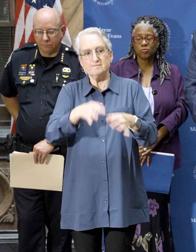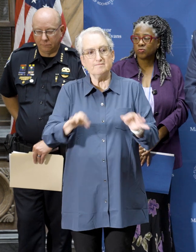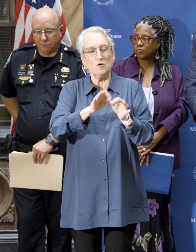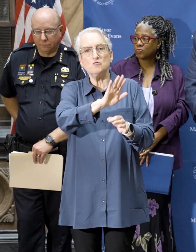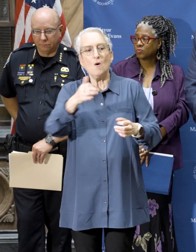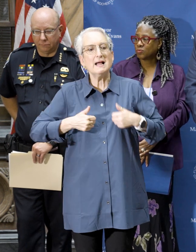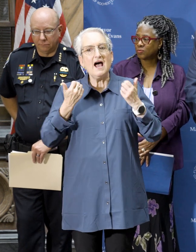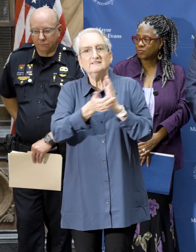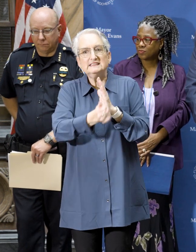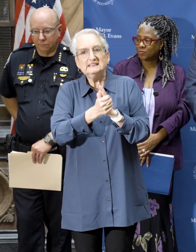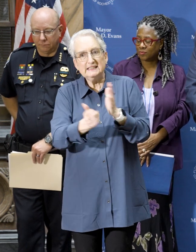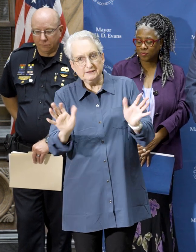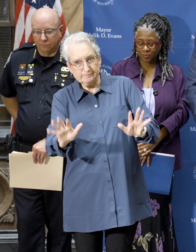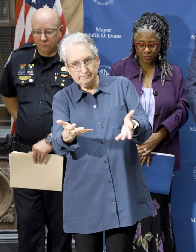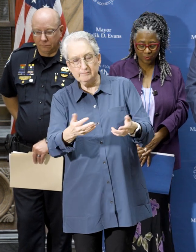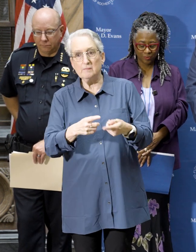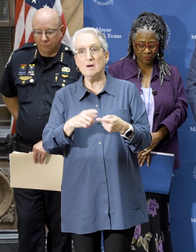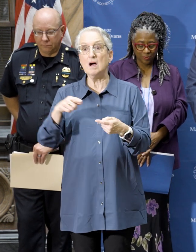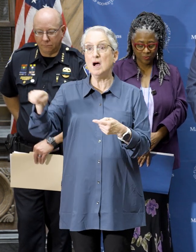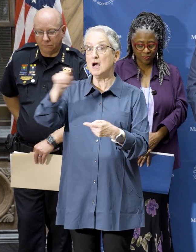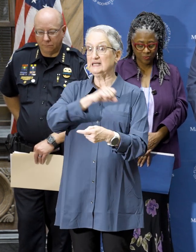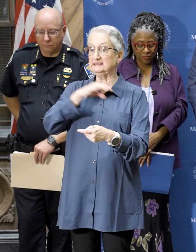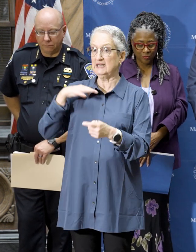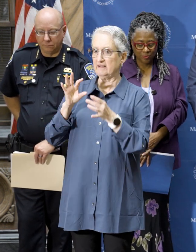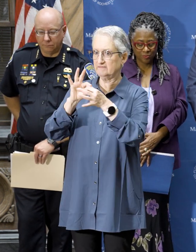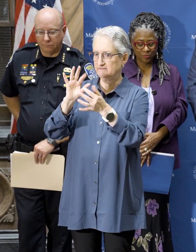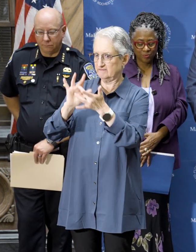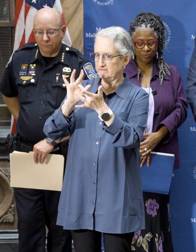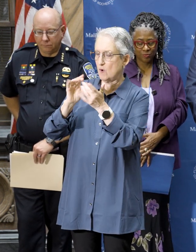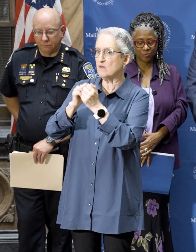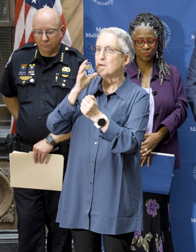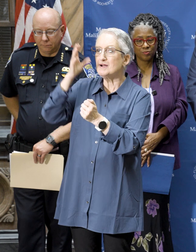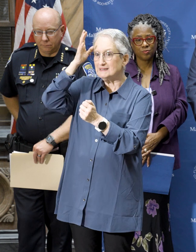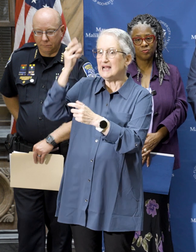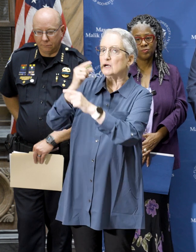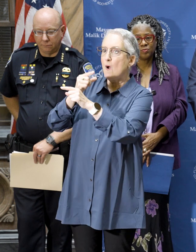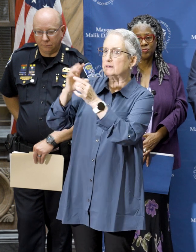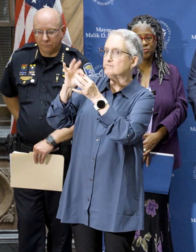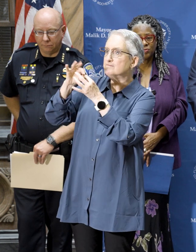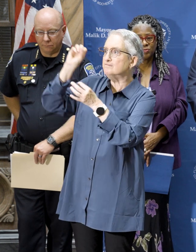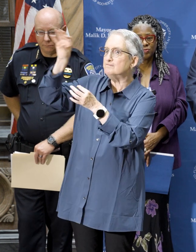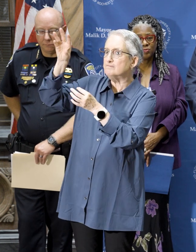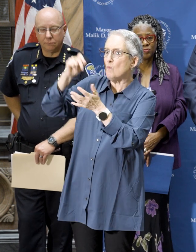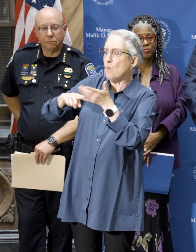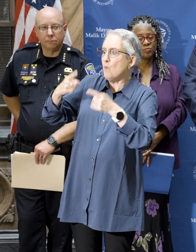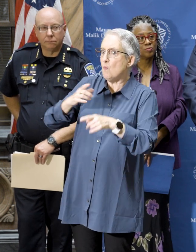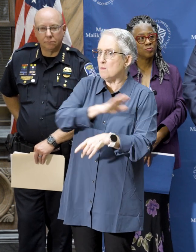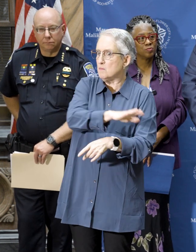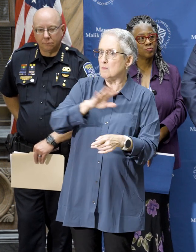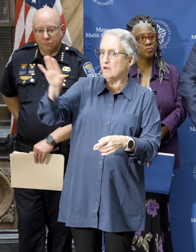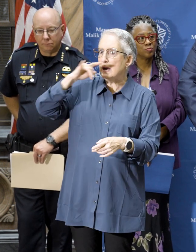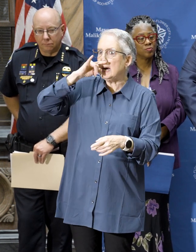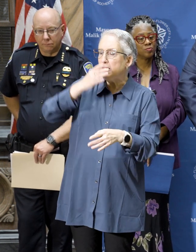in constant contact with parents and guardians to discuss students' progress, as well as talk through any concerns they may have. It's important that we